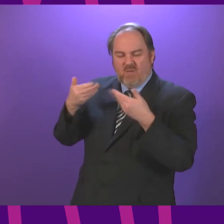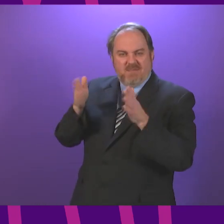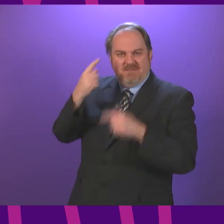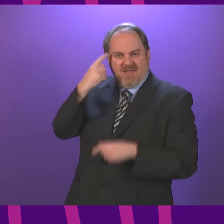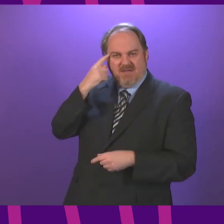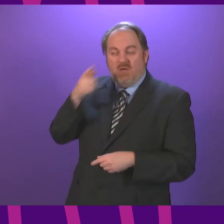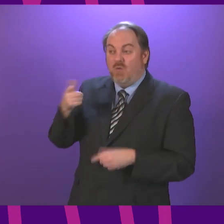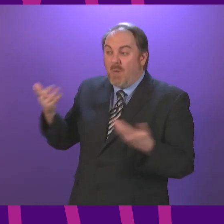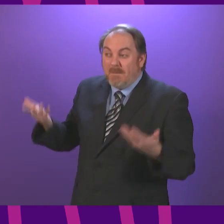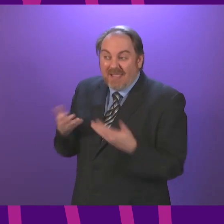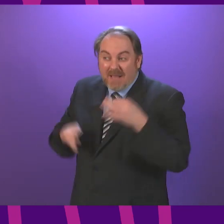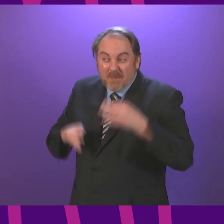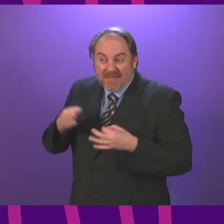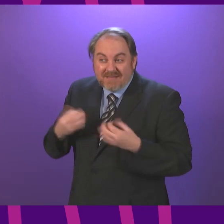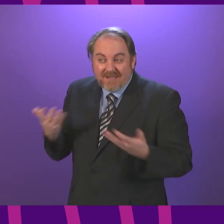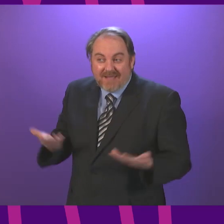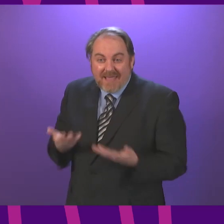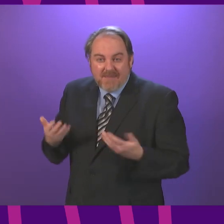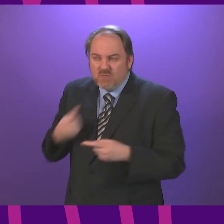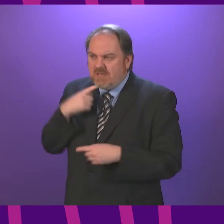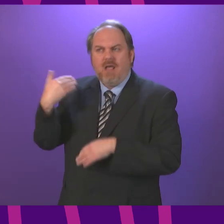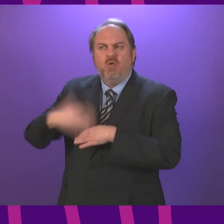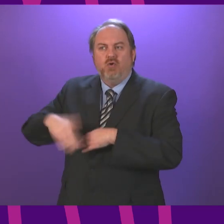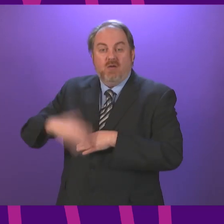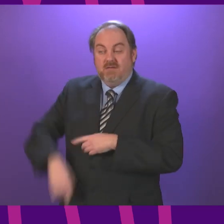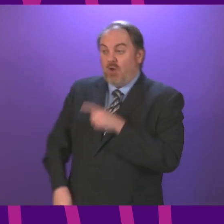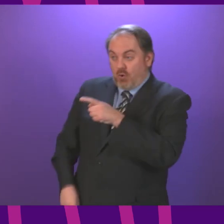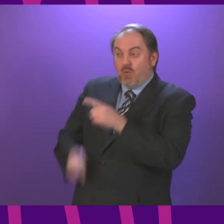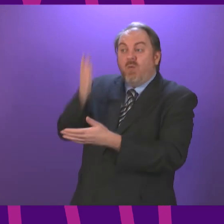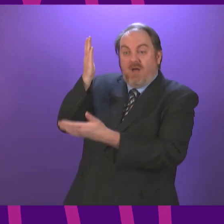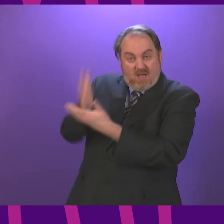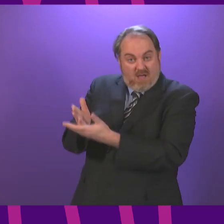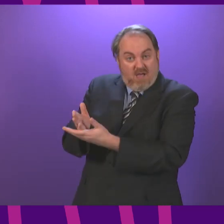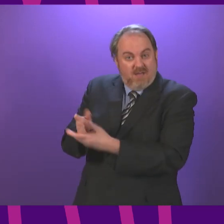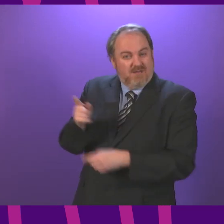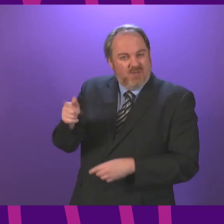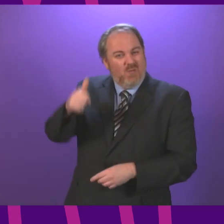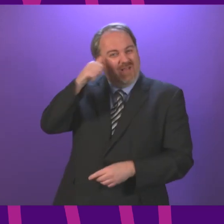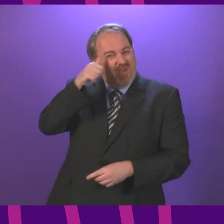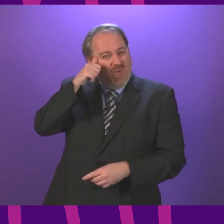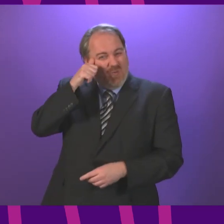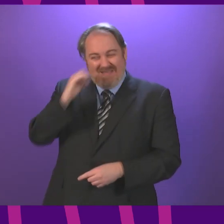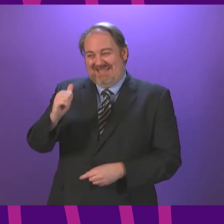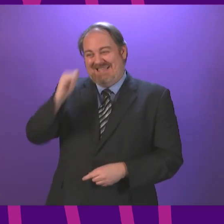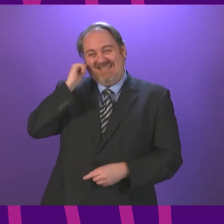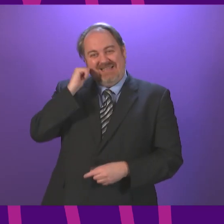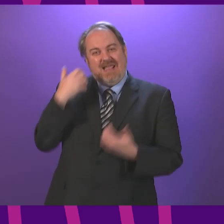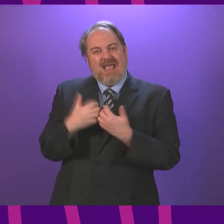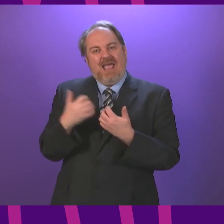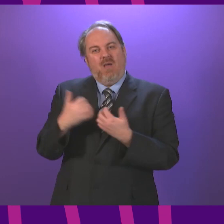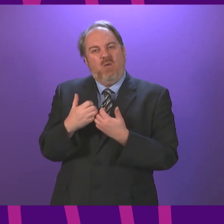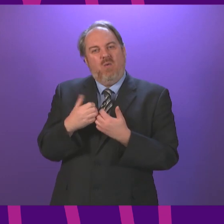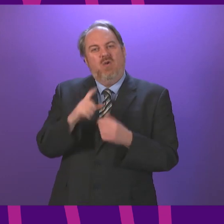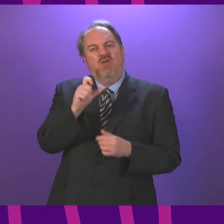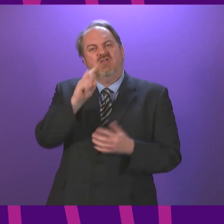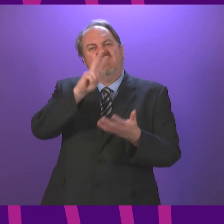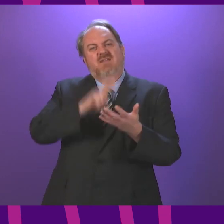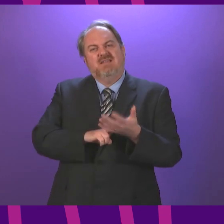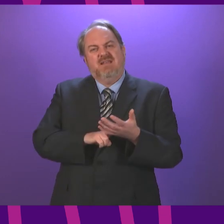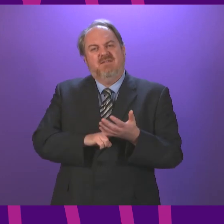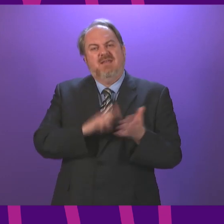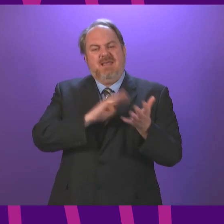games. I beg to differ. I think we saw the true colours of the Conservatives yesterday. First of all, on Tuesday